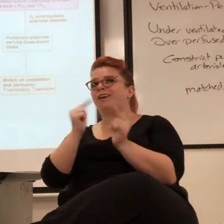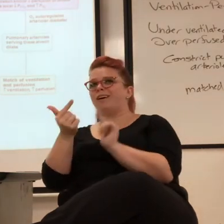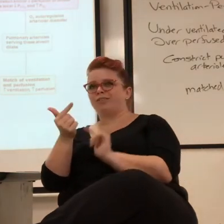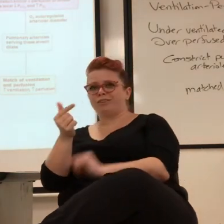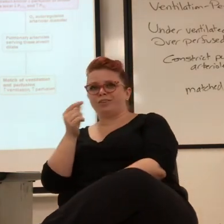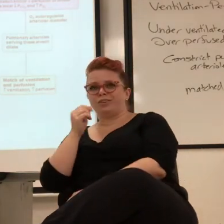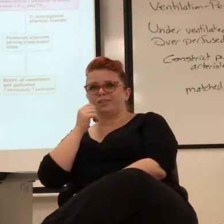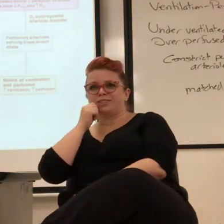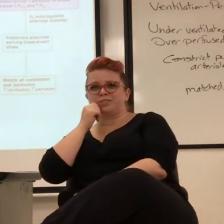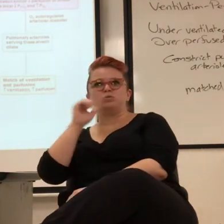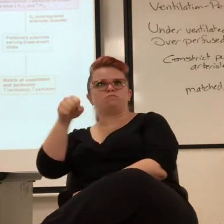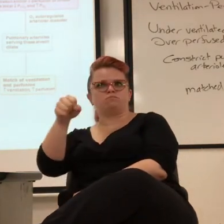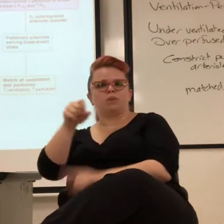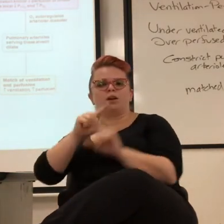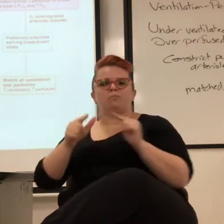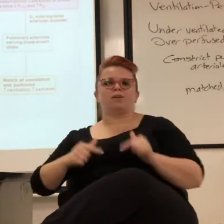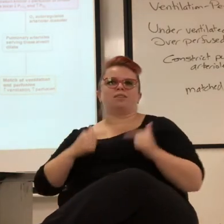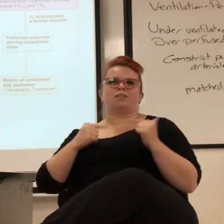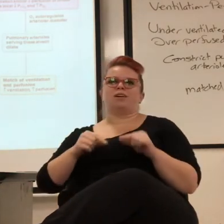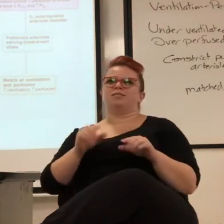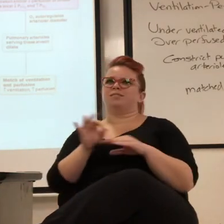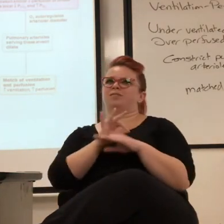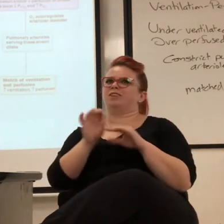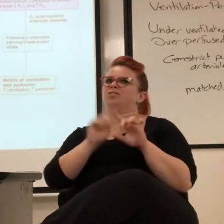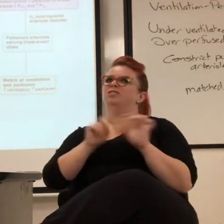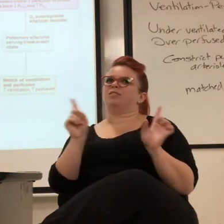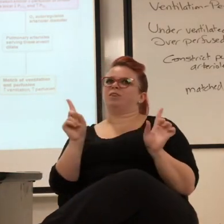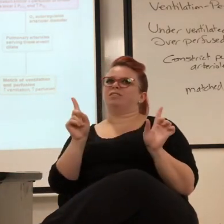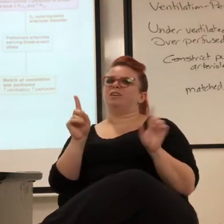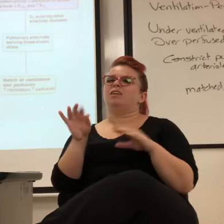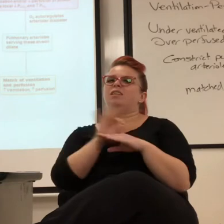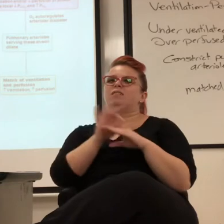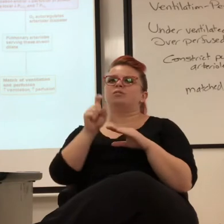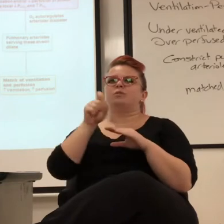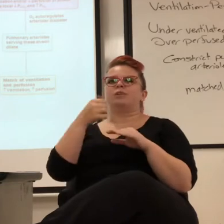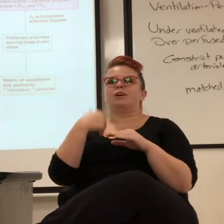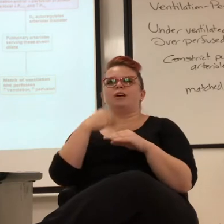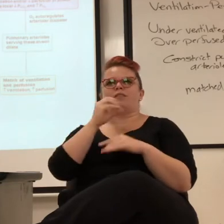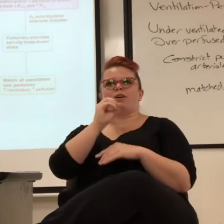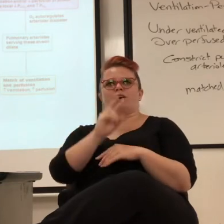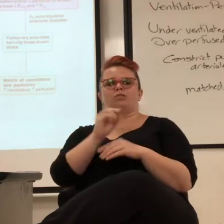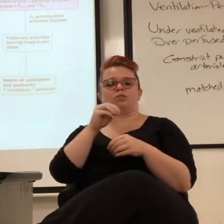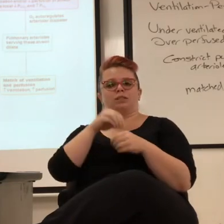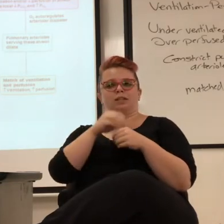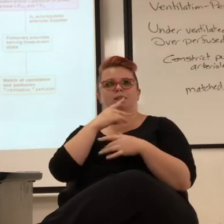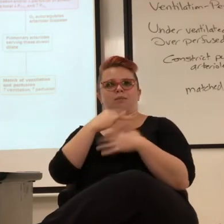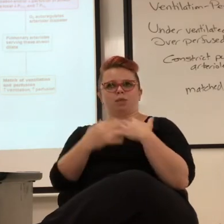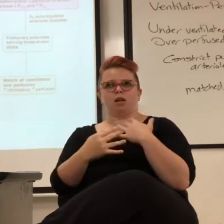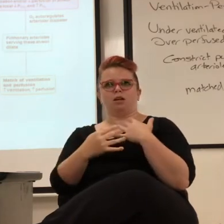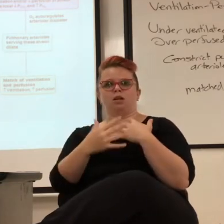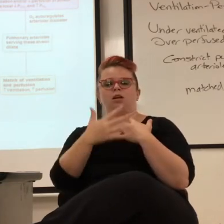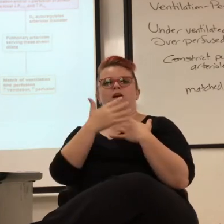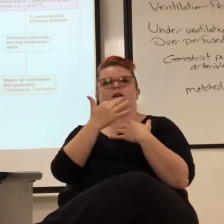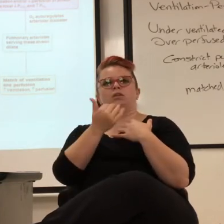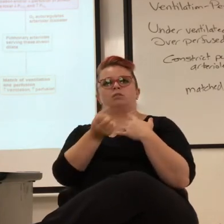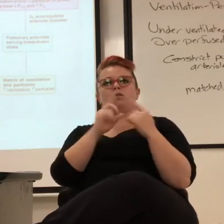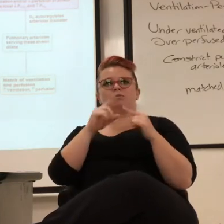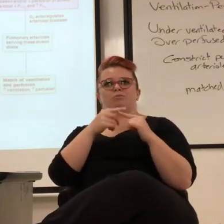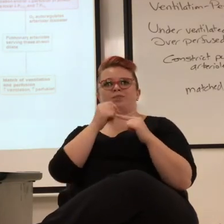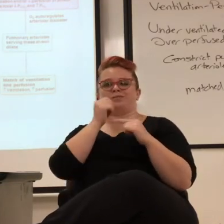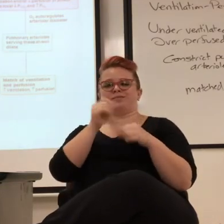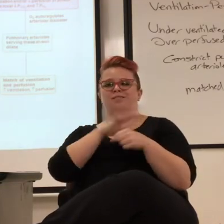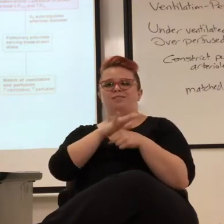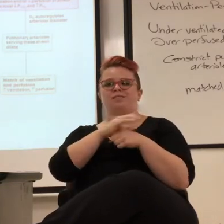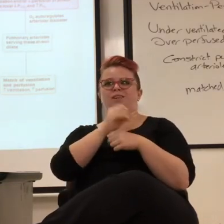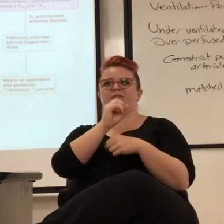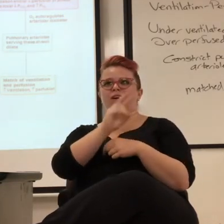the function's different. The function is to get oxygen in the blood. So here, when there's not a lot of oxygen to take away,